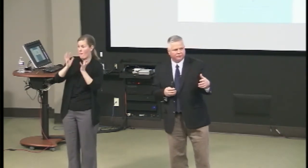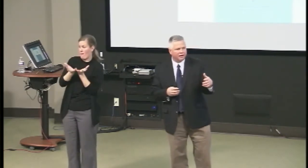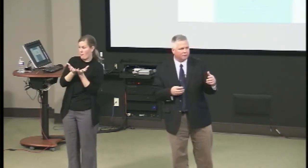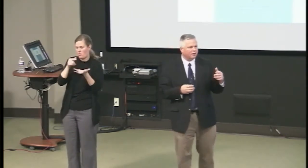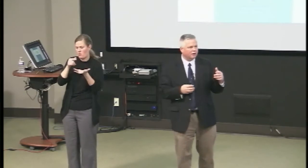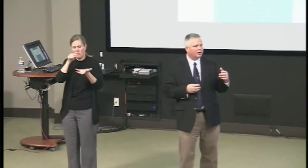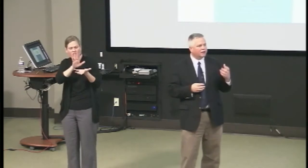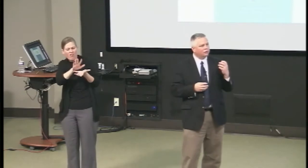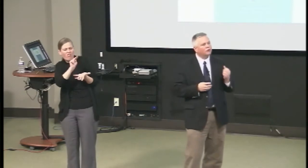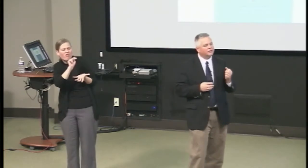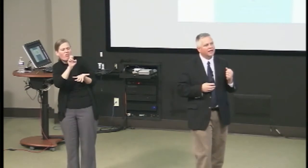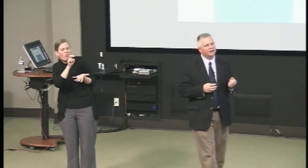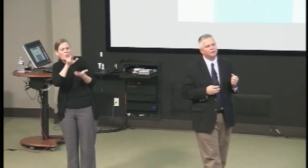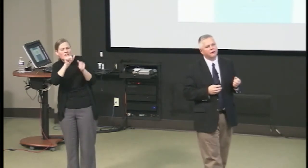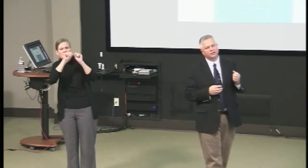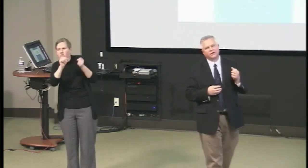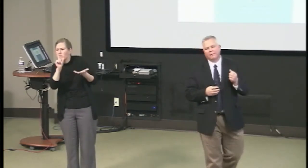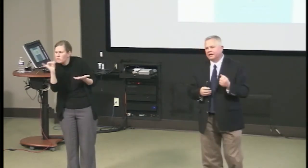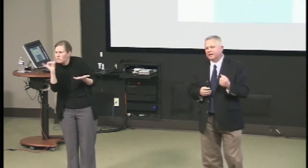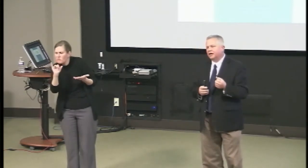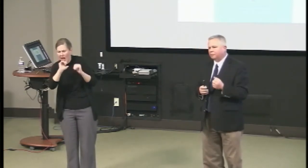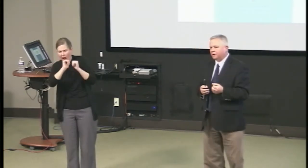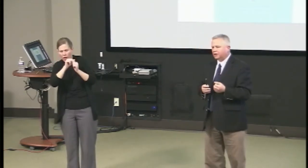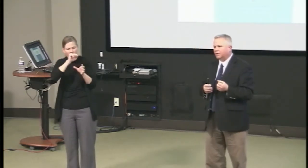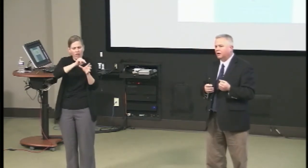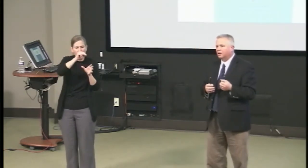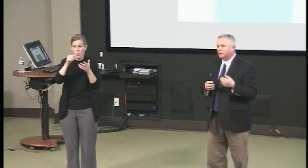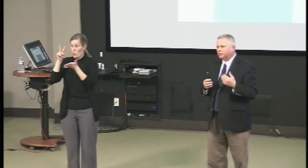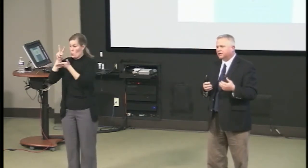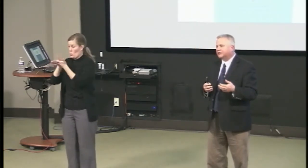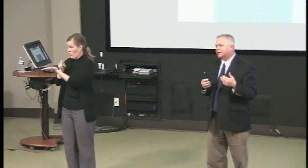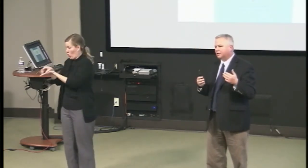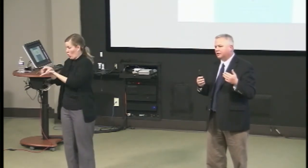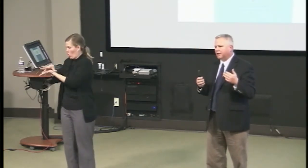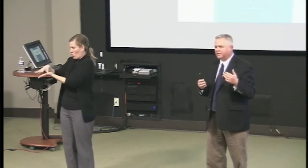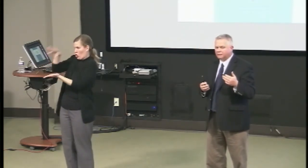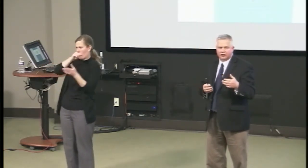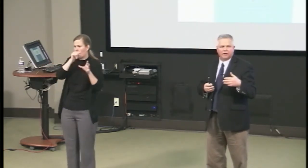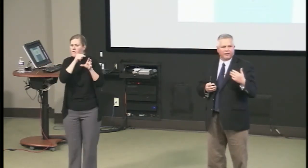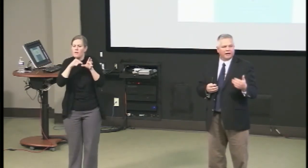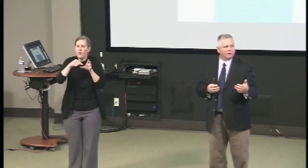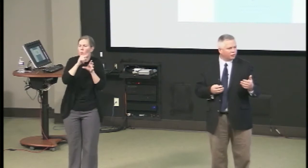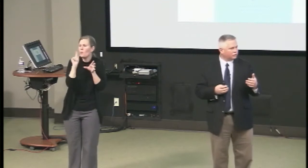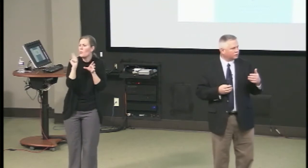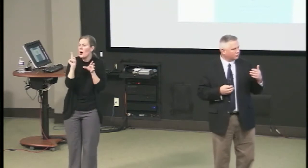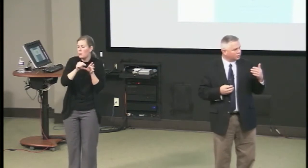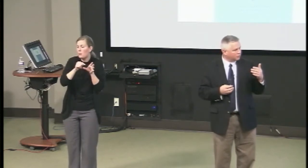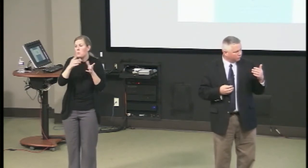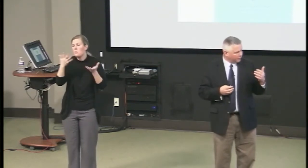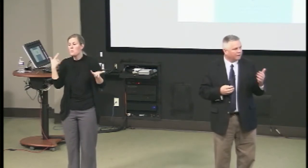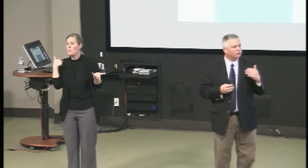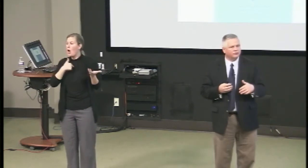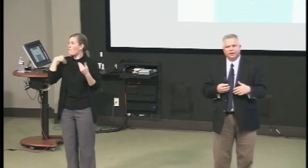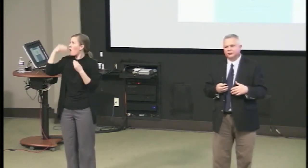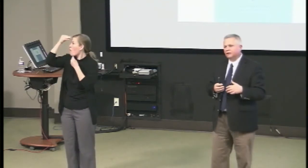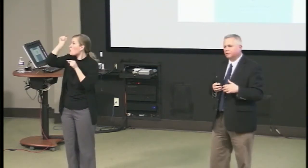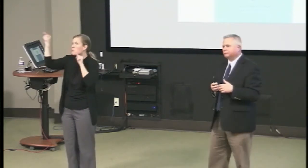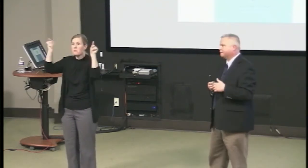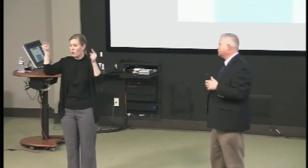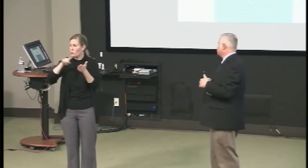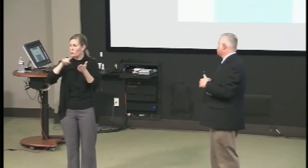reading develops in order to get information that might not be completely available to behavioral